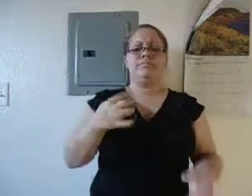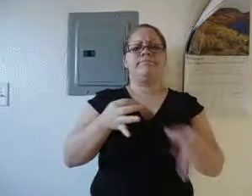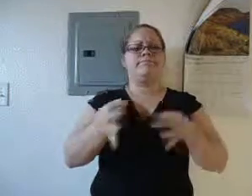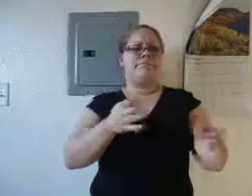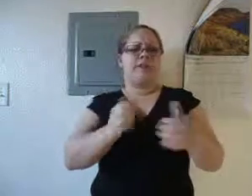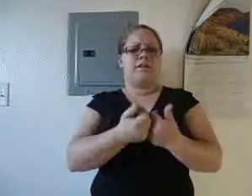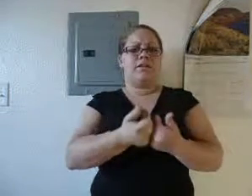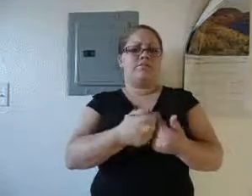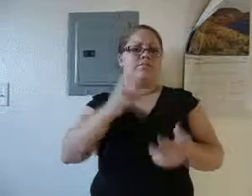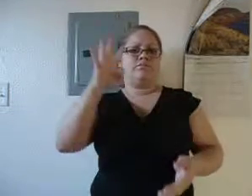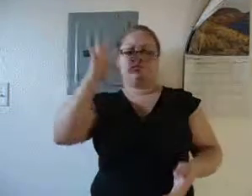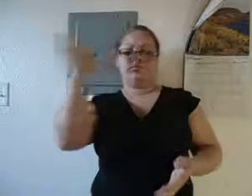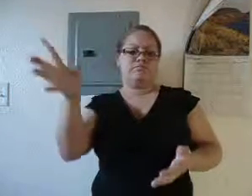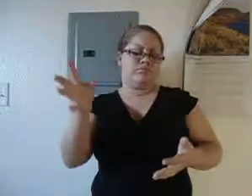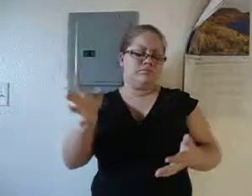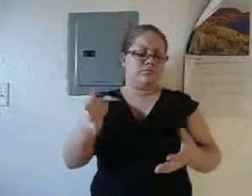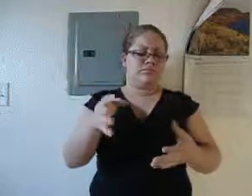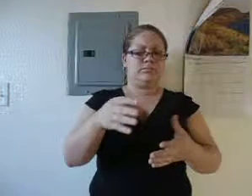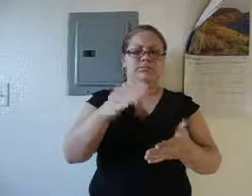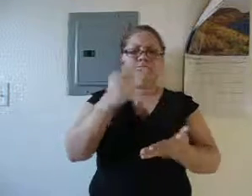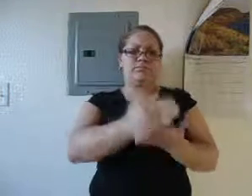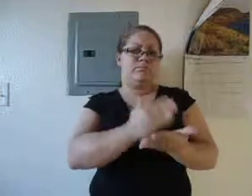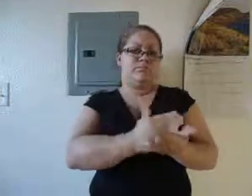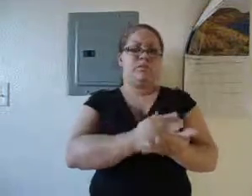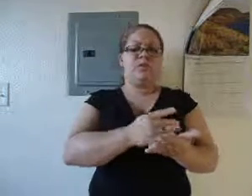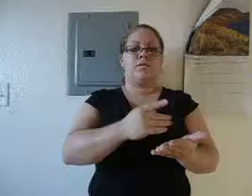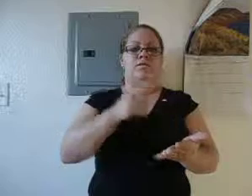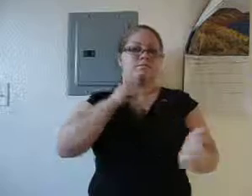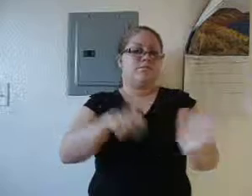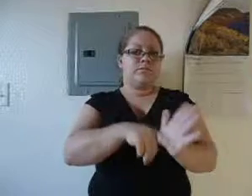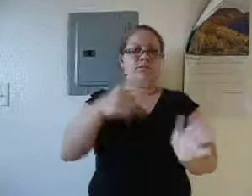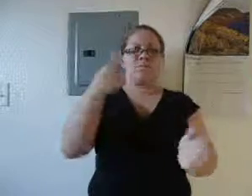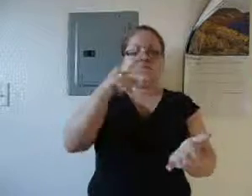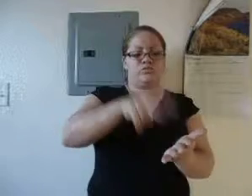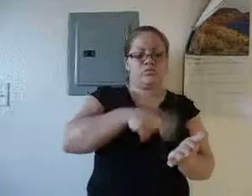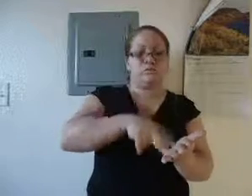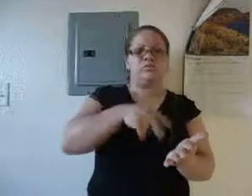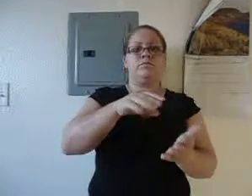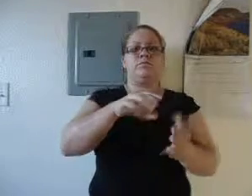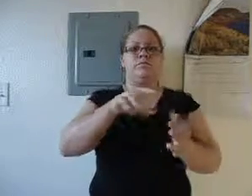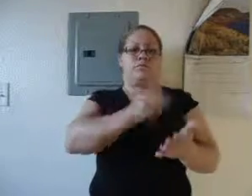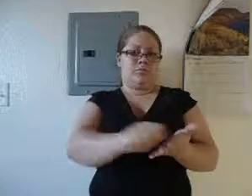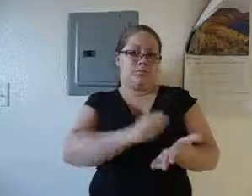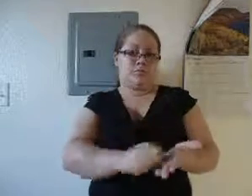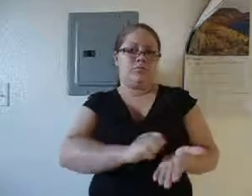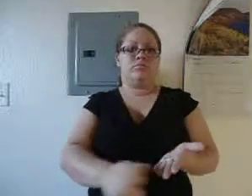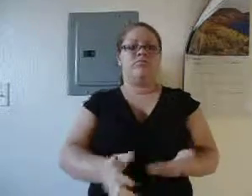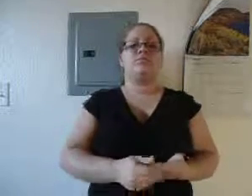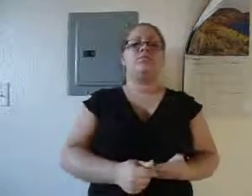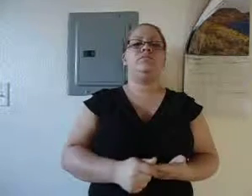English classes, and it also has application for people who are teaching content area courses such as